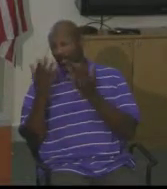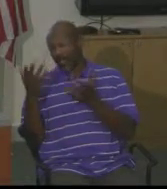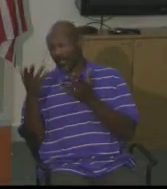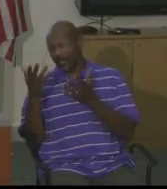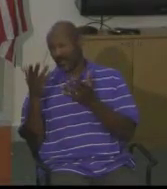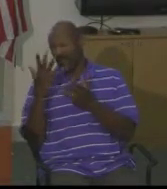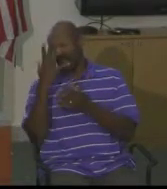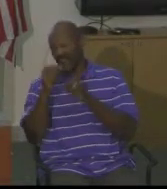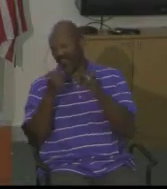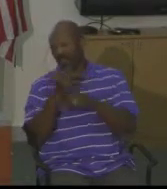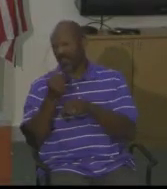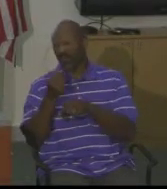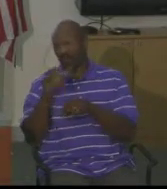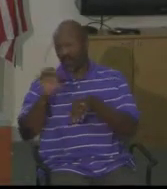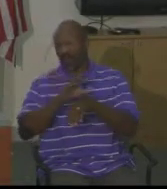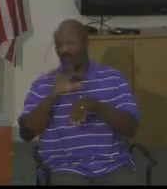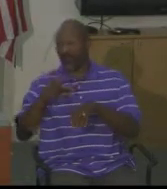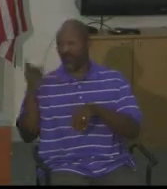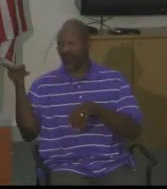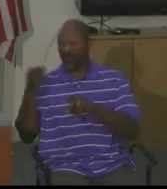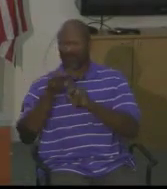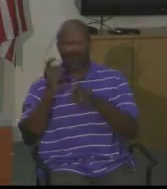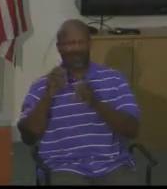a 5-year-old computer.